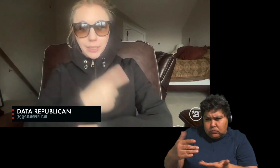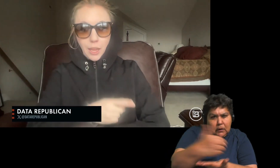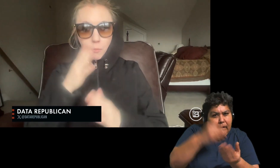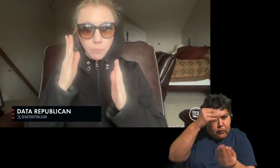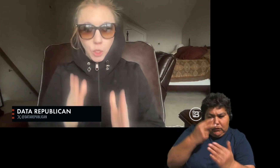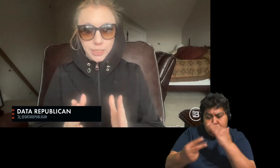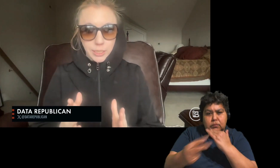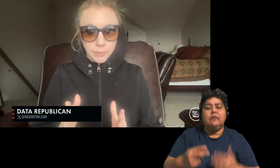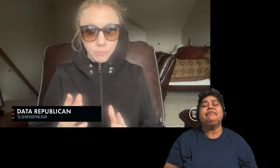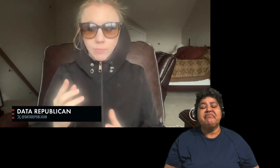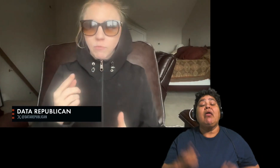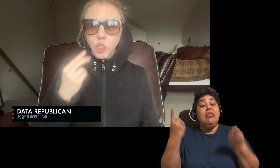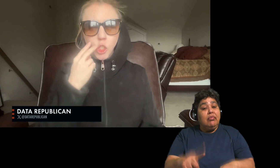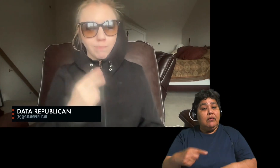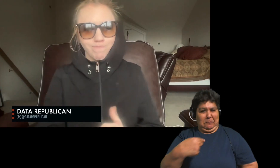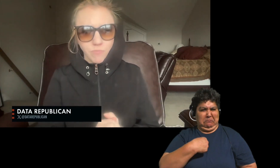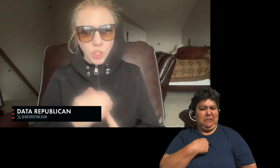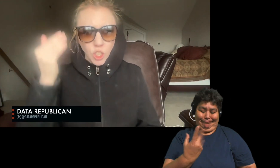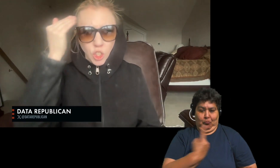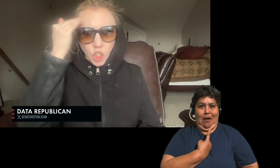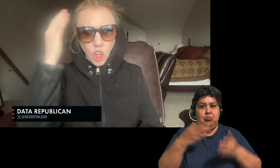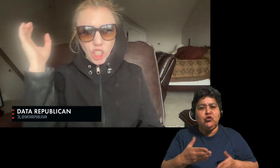it's more prediction. And then when